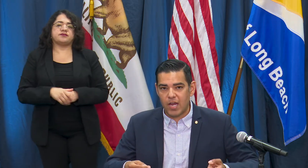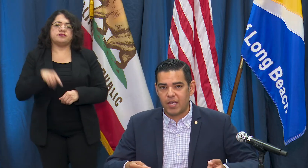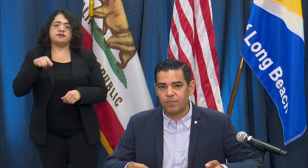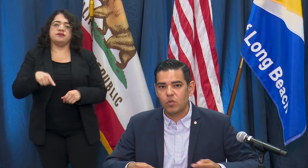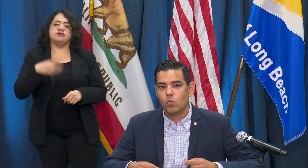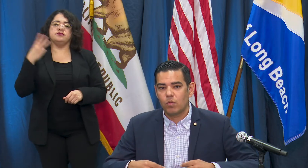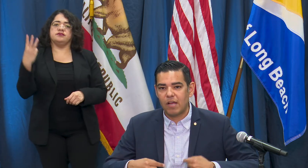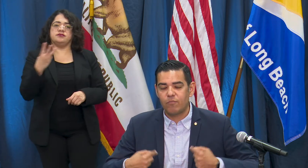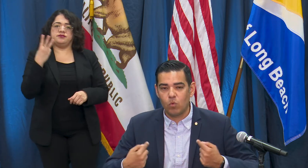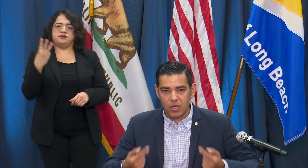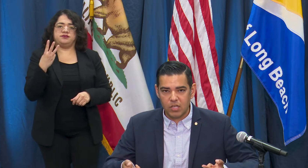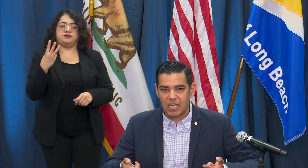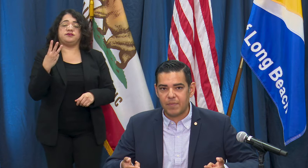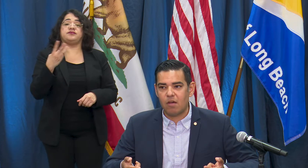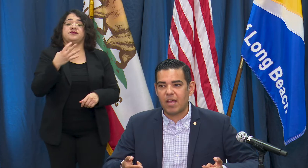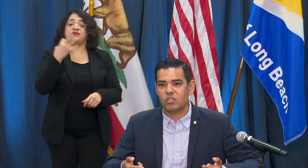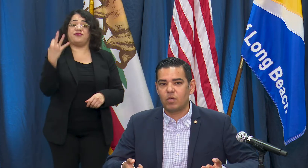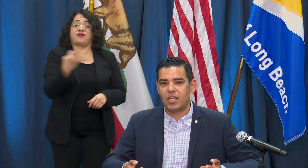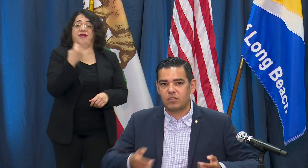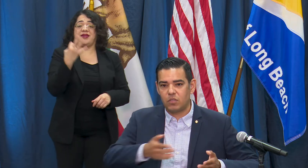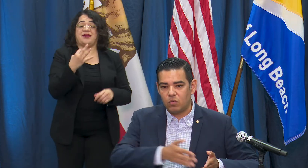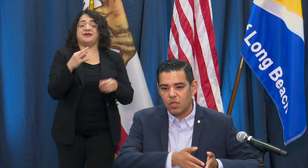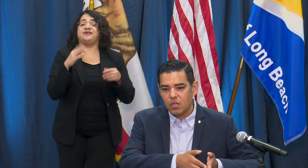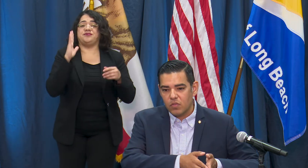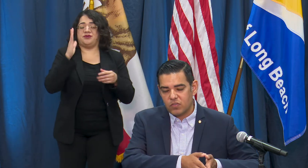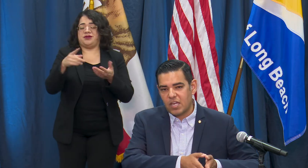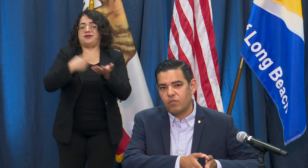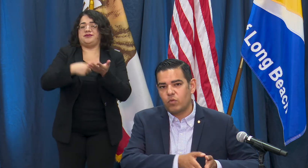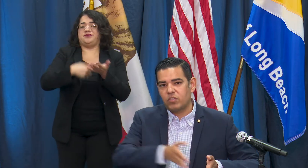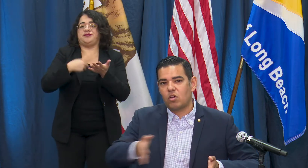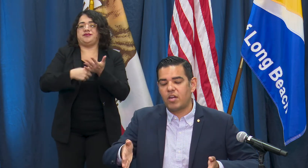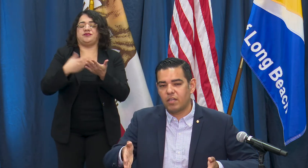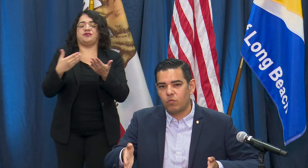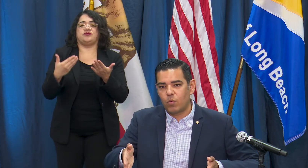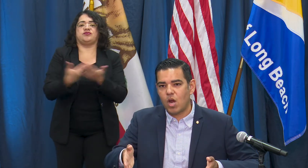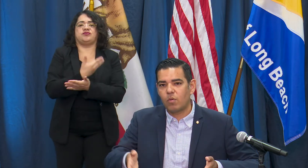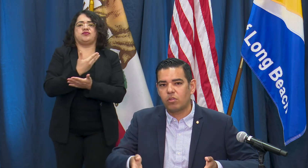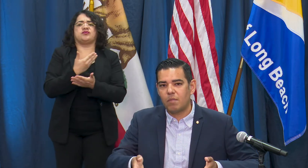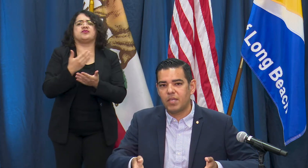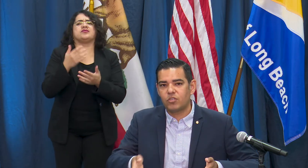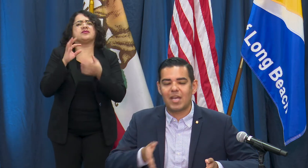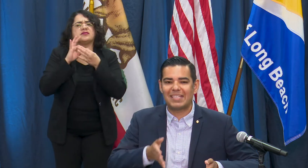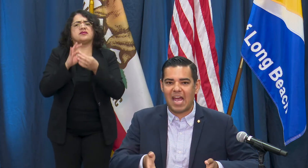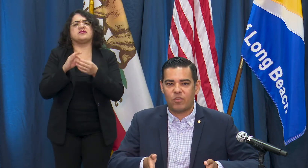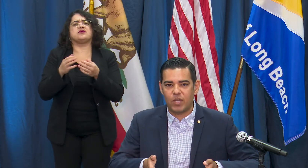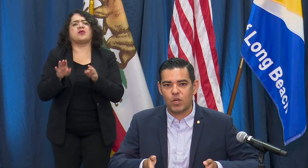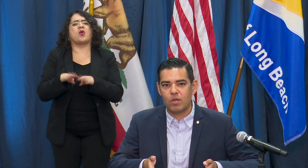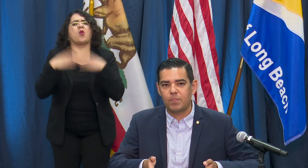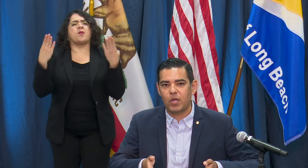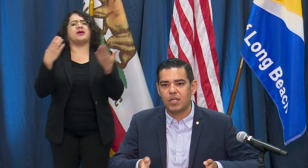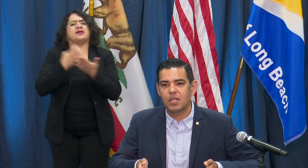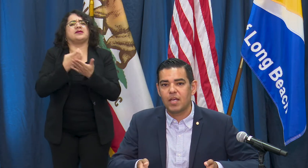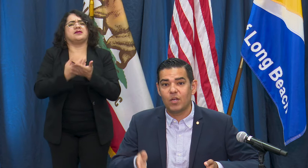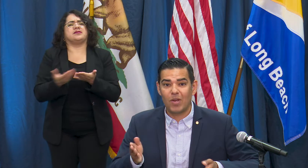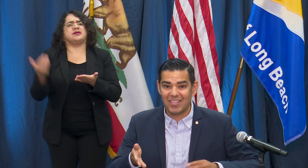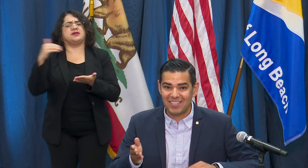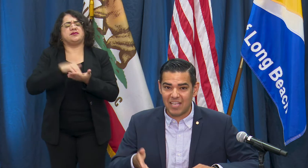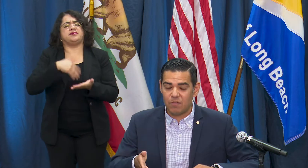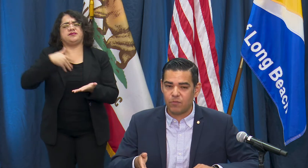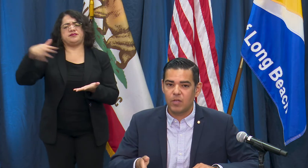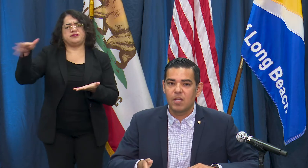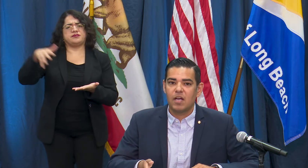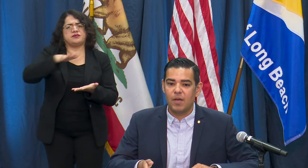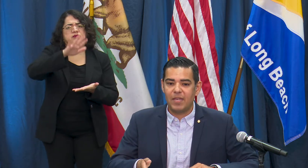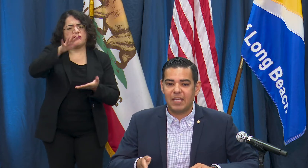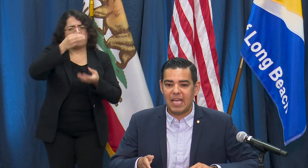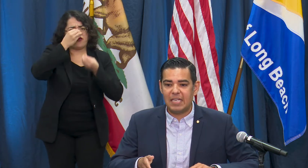and Friday, we will have more to talk about as it relates to this kind of restarting of where we're at with Long Beach and gathering your input in a way that's